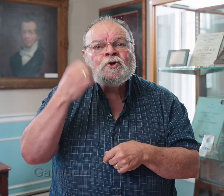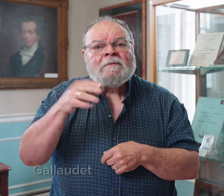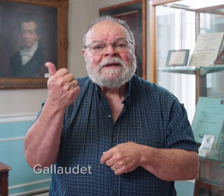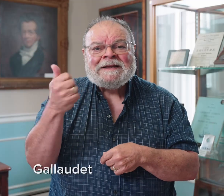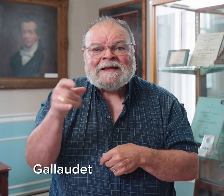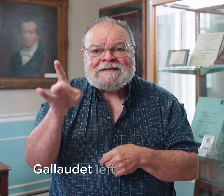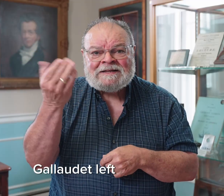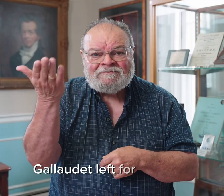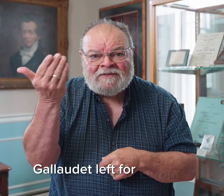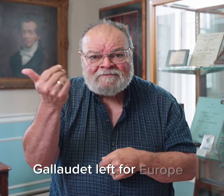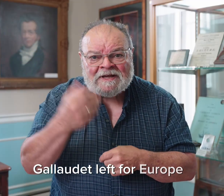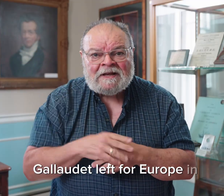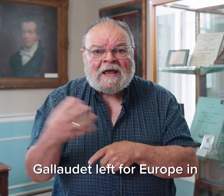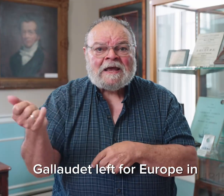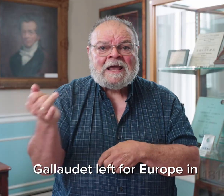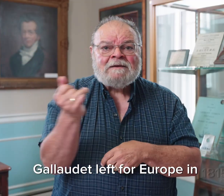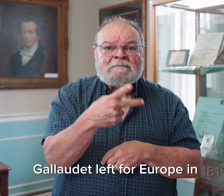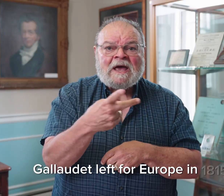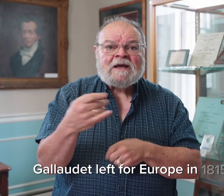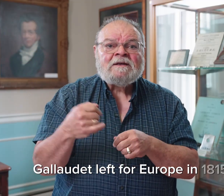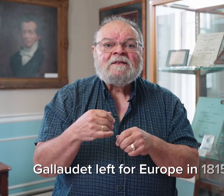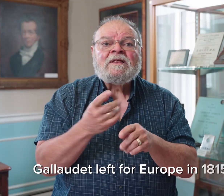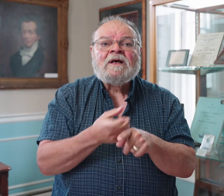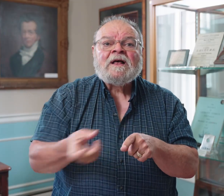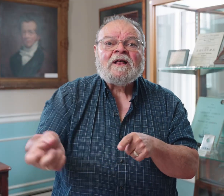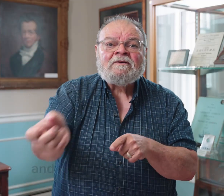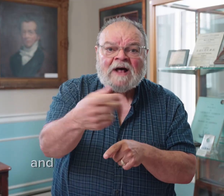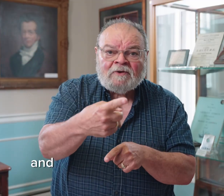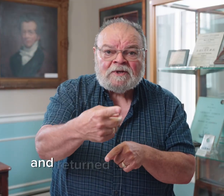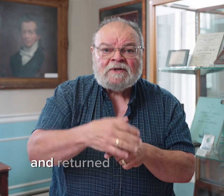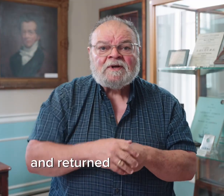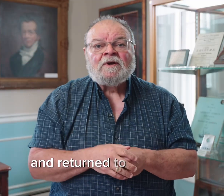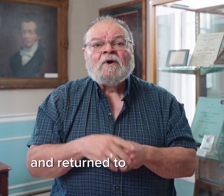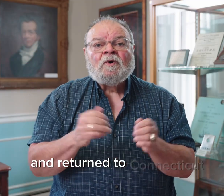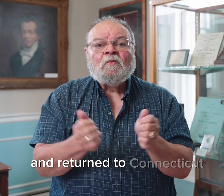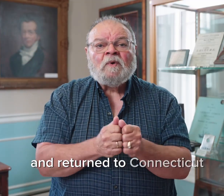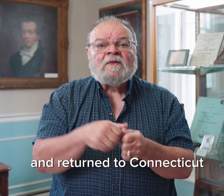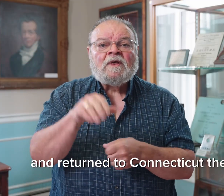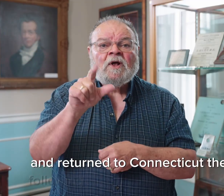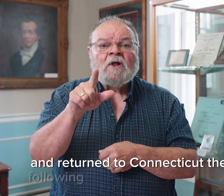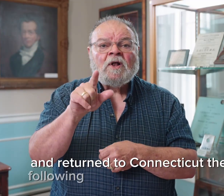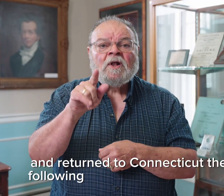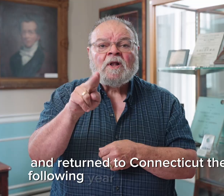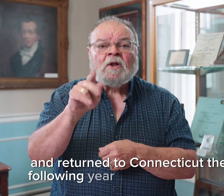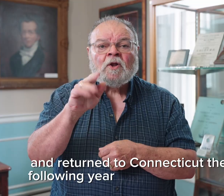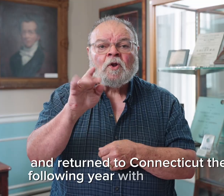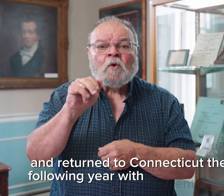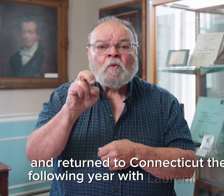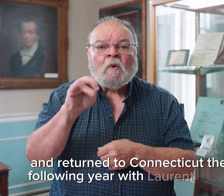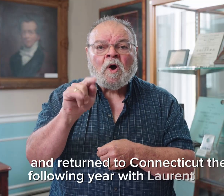Gallaudet left for Europe in 1815 and returned to Connecticut the following year with Laurent